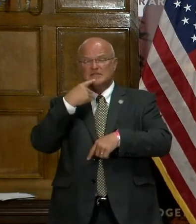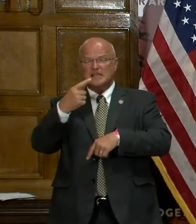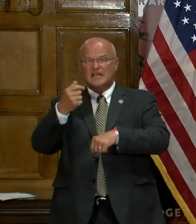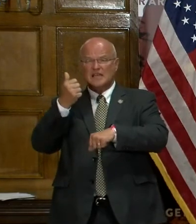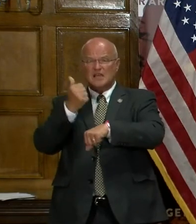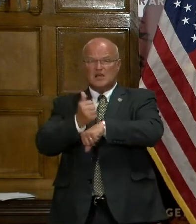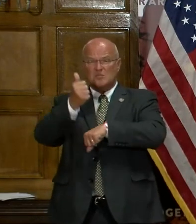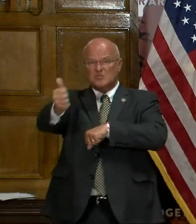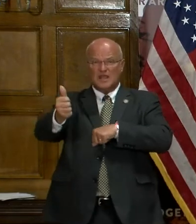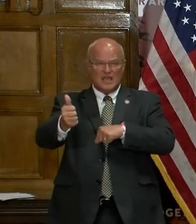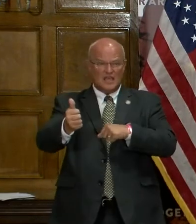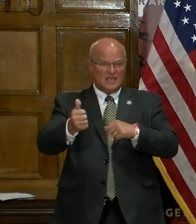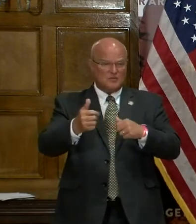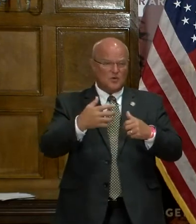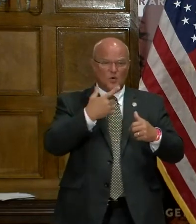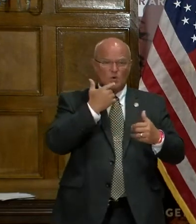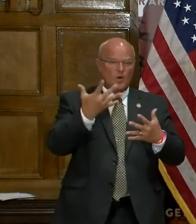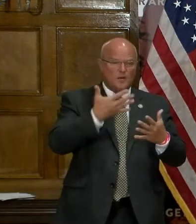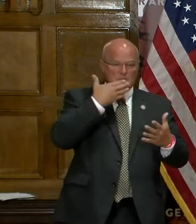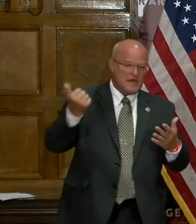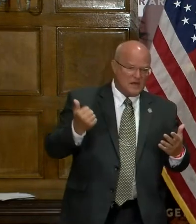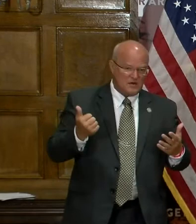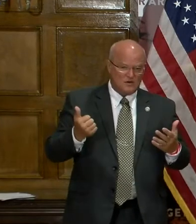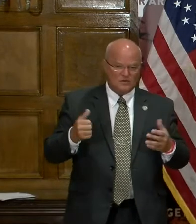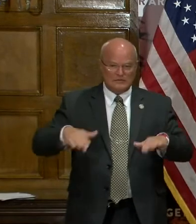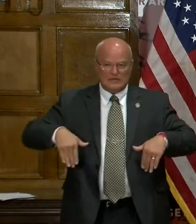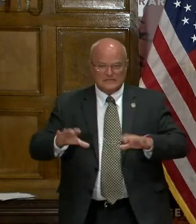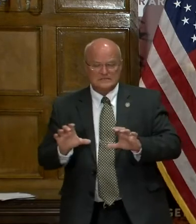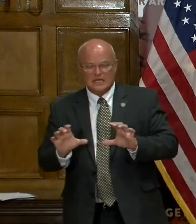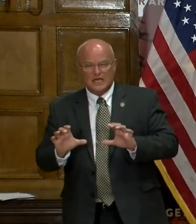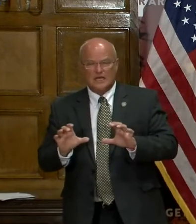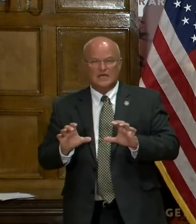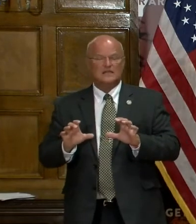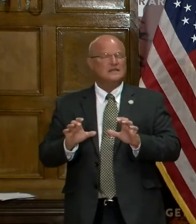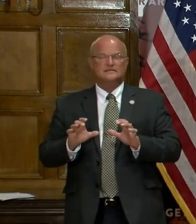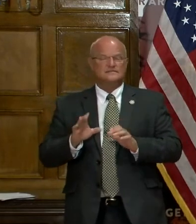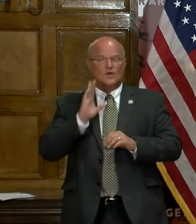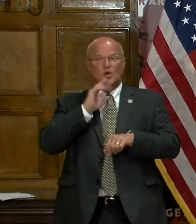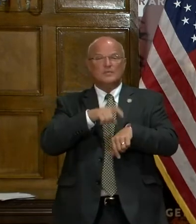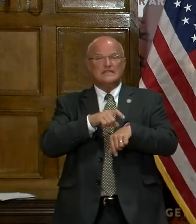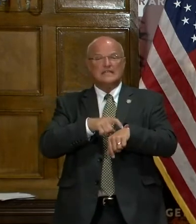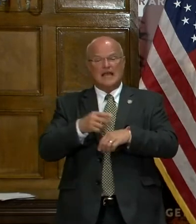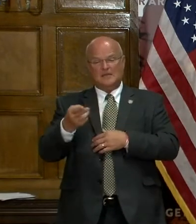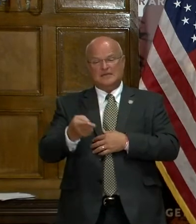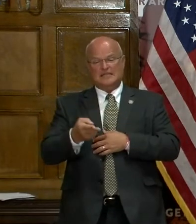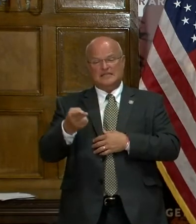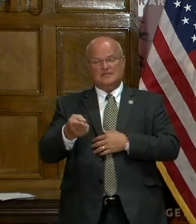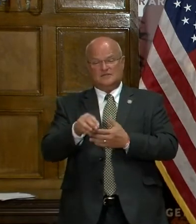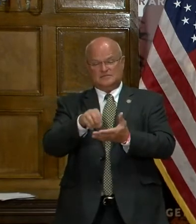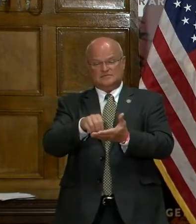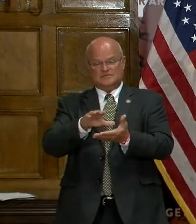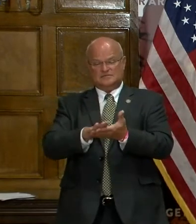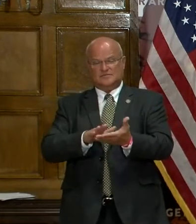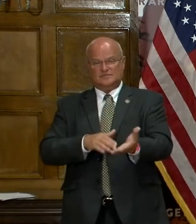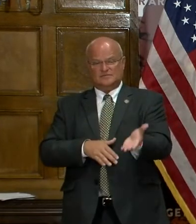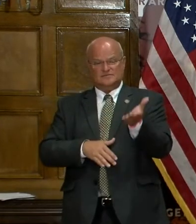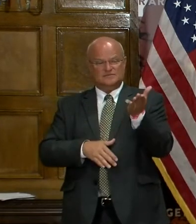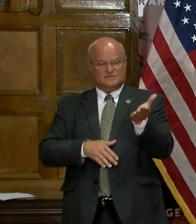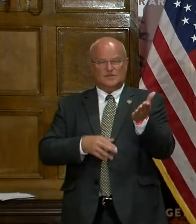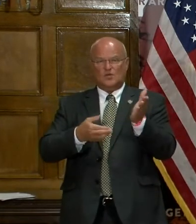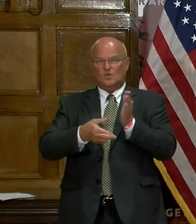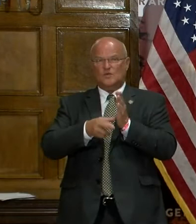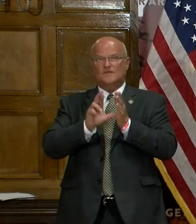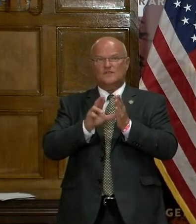what we haven't done or what we should have done better, because there's going to be a time in history that we'll have a